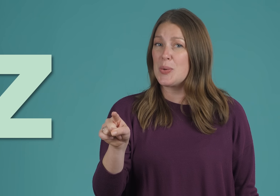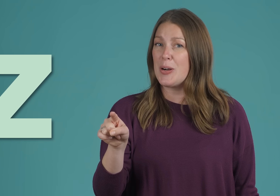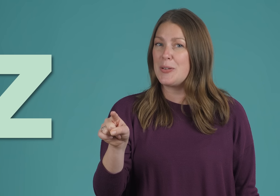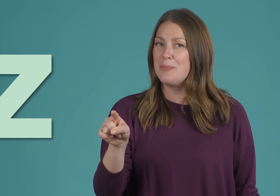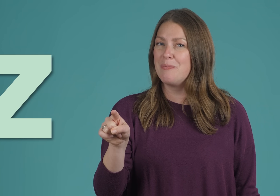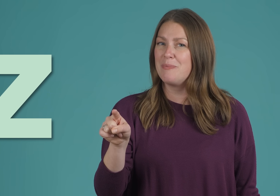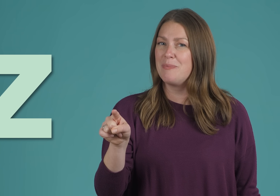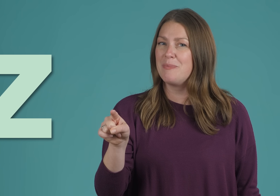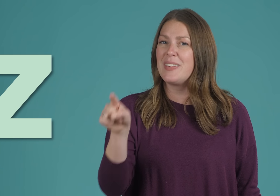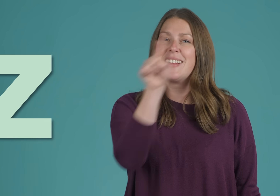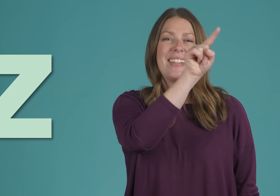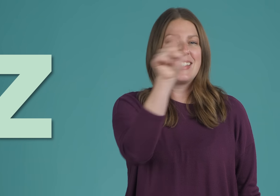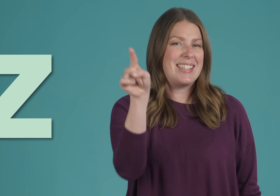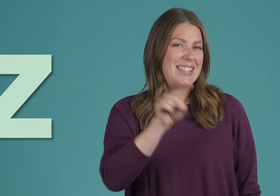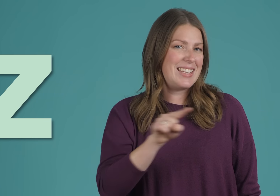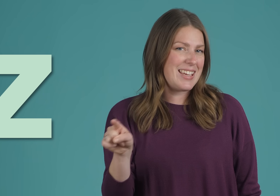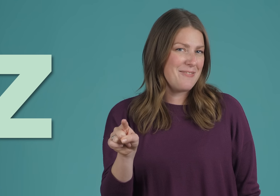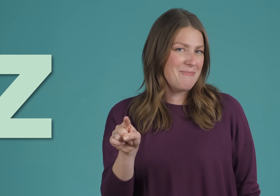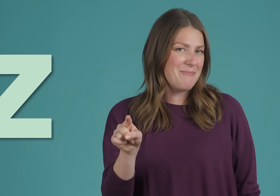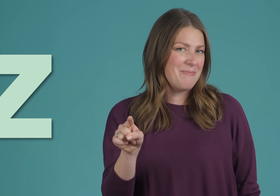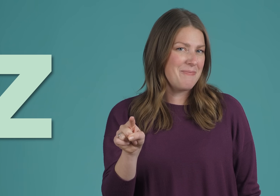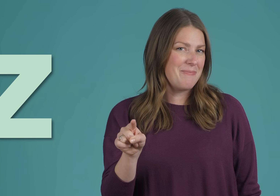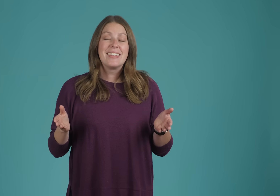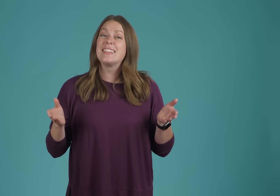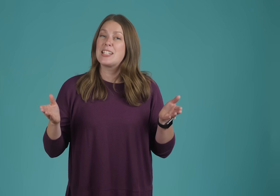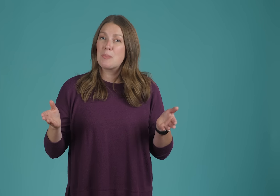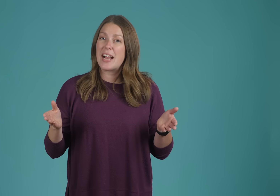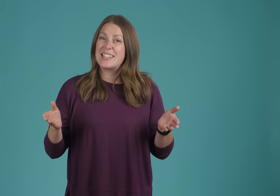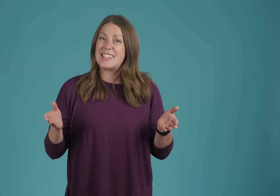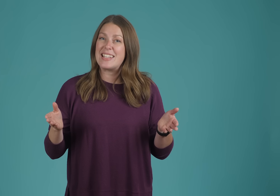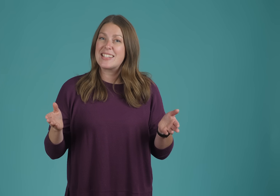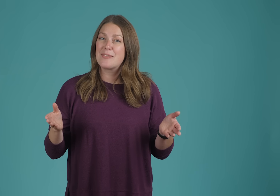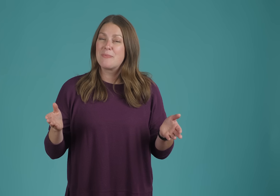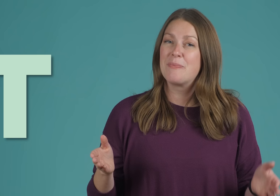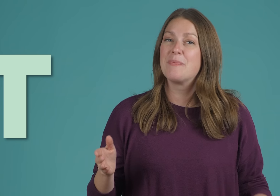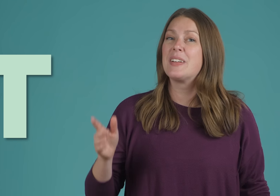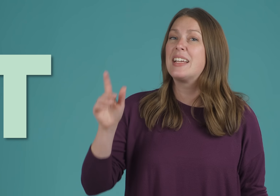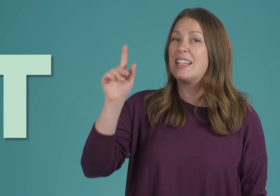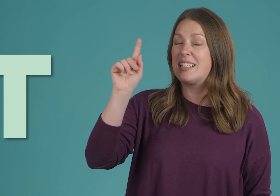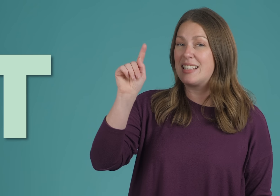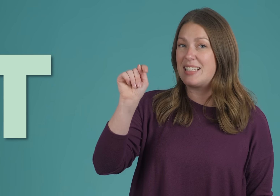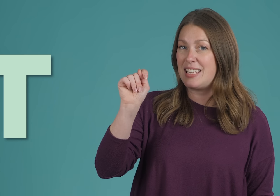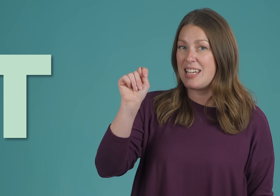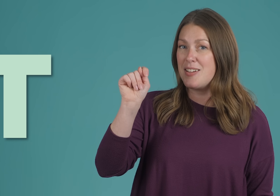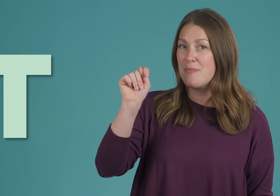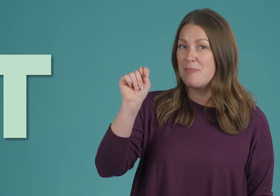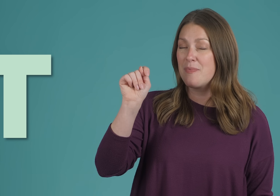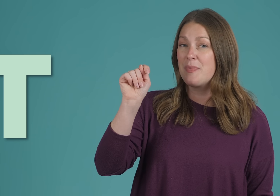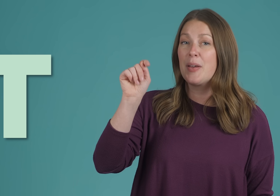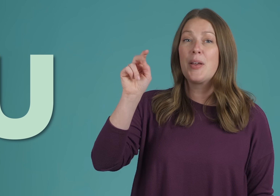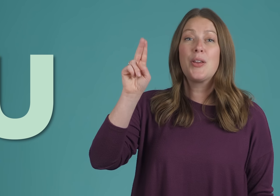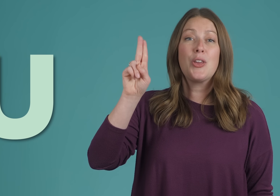Zorro. Z. Let's practice these. T,